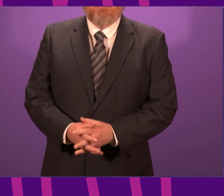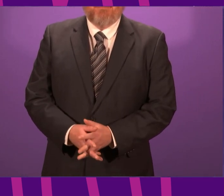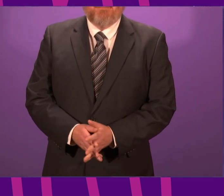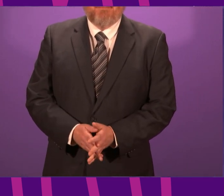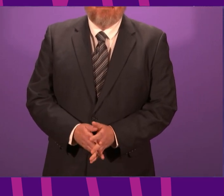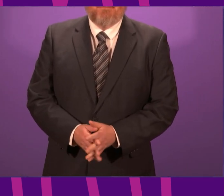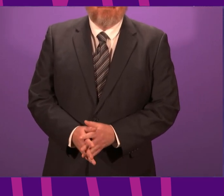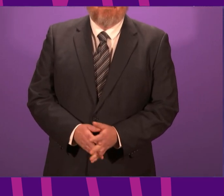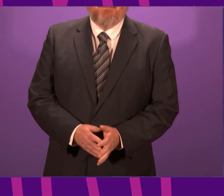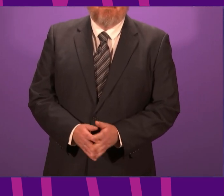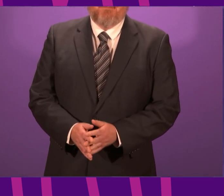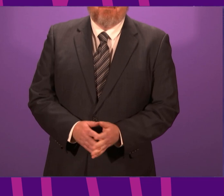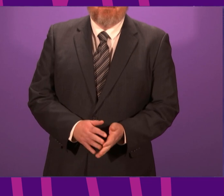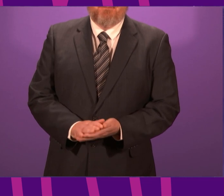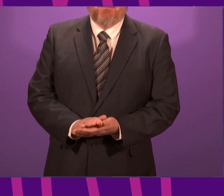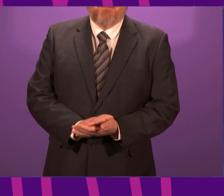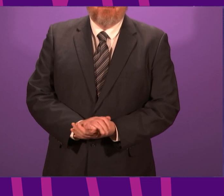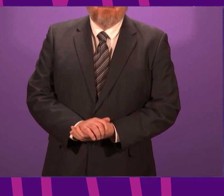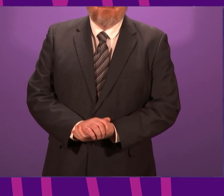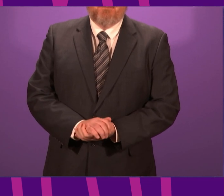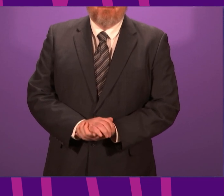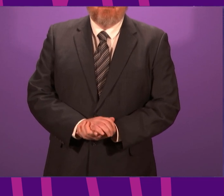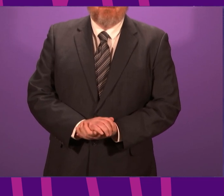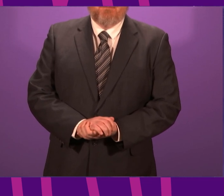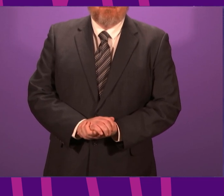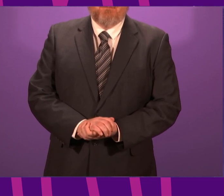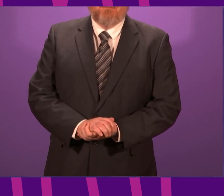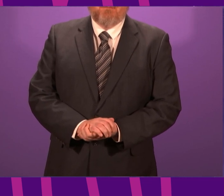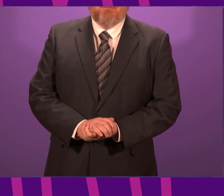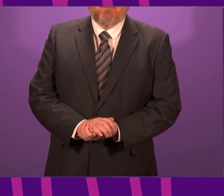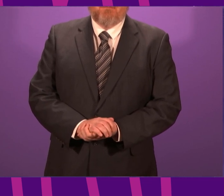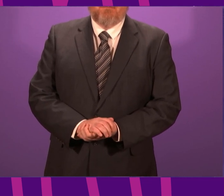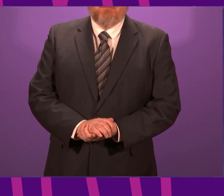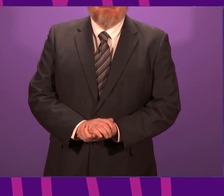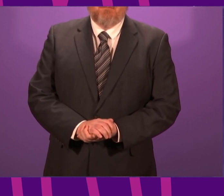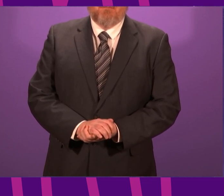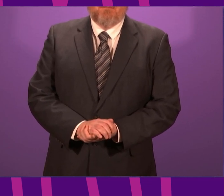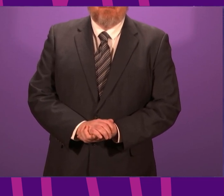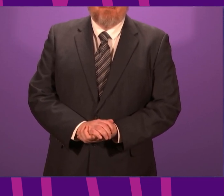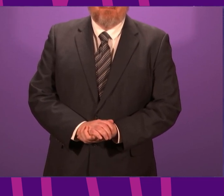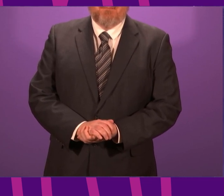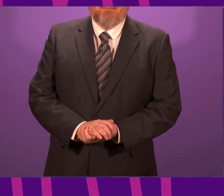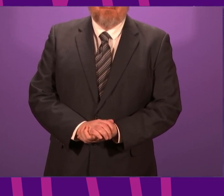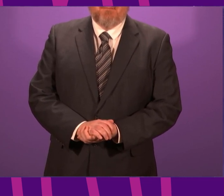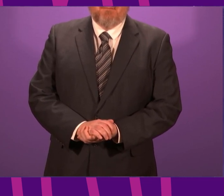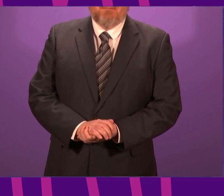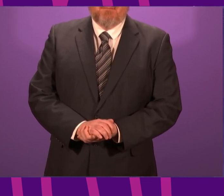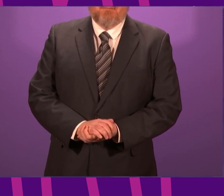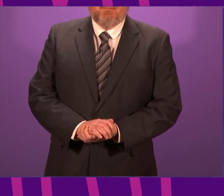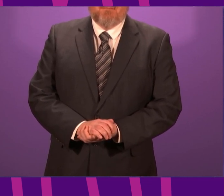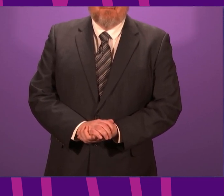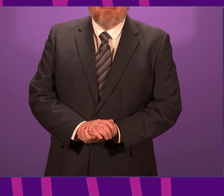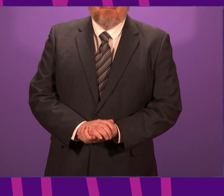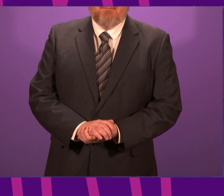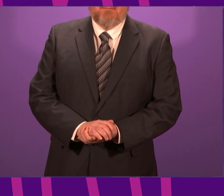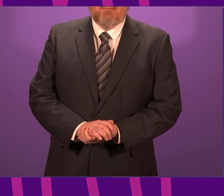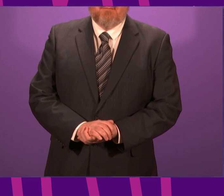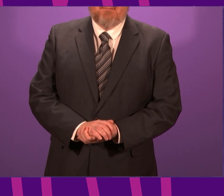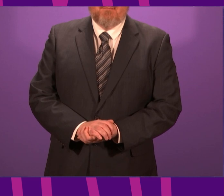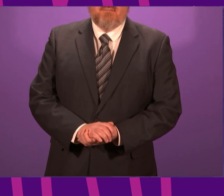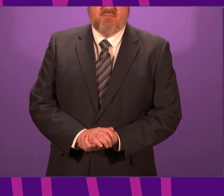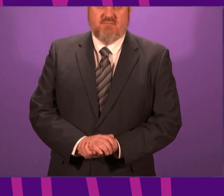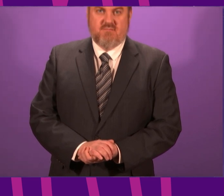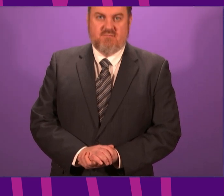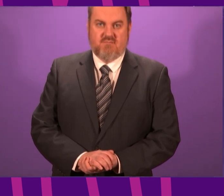COVID-19 profile. It highlights what we face and needs more exposure to the public. I was actually quite shocked when I read